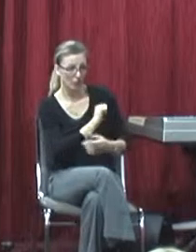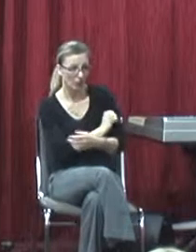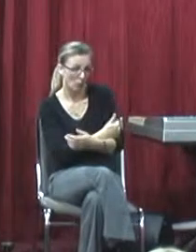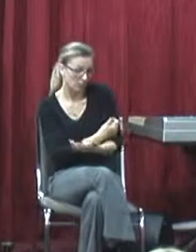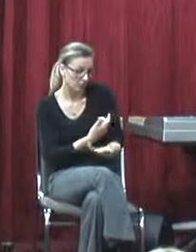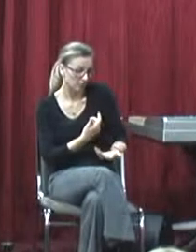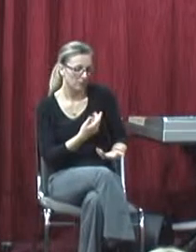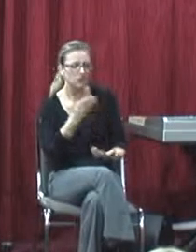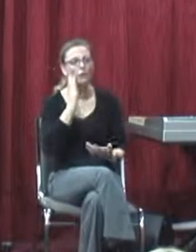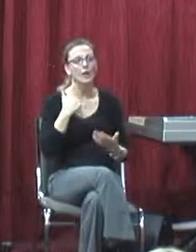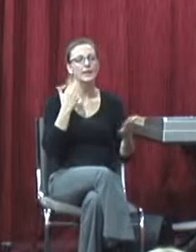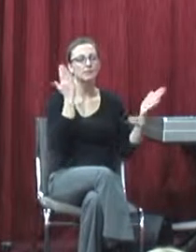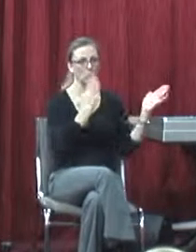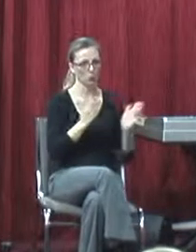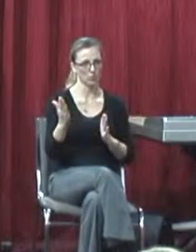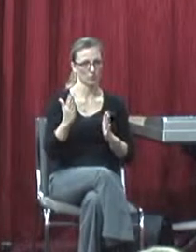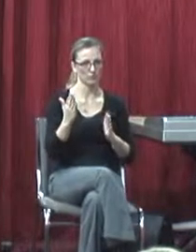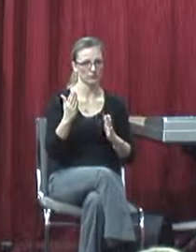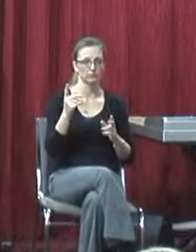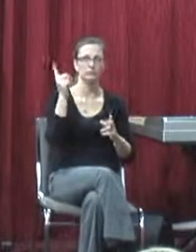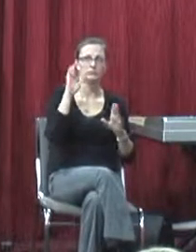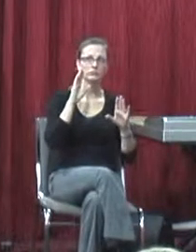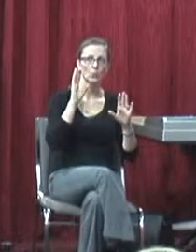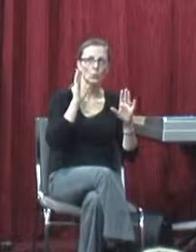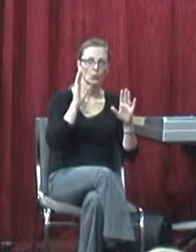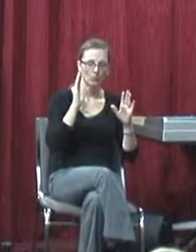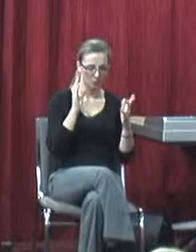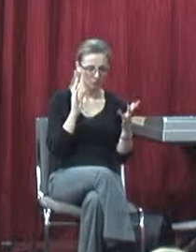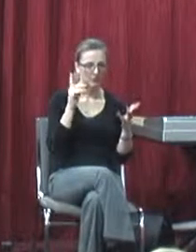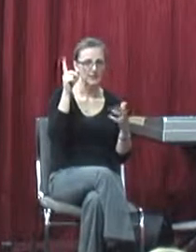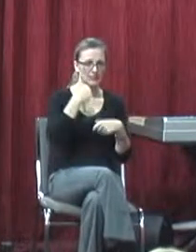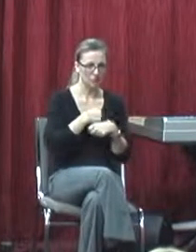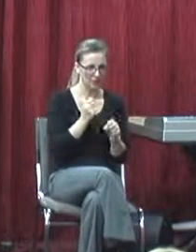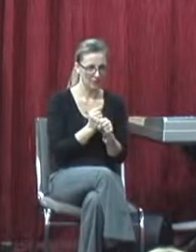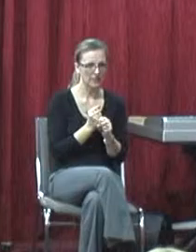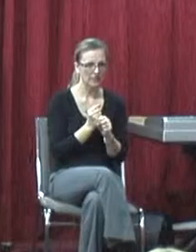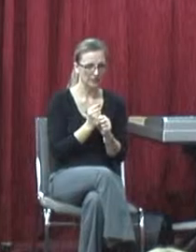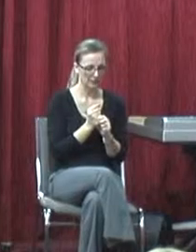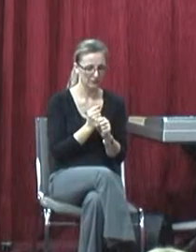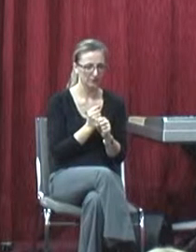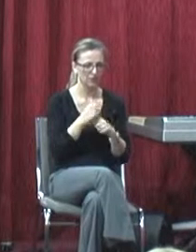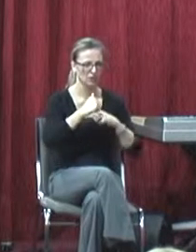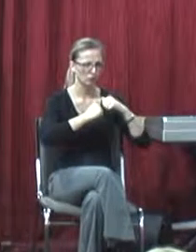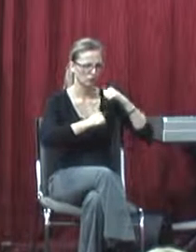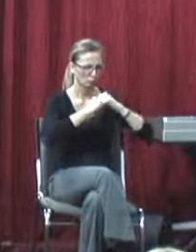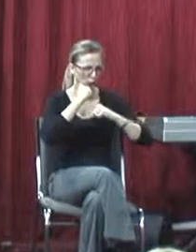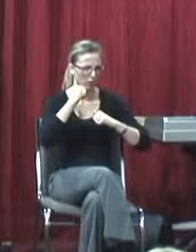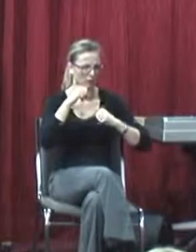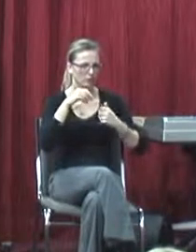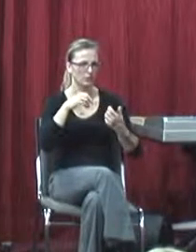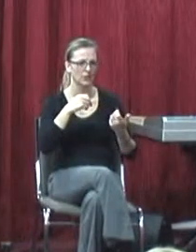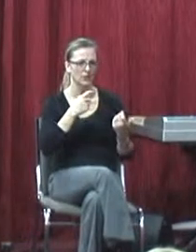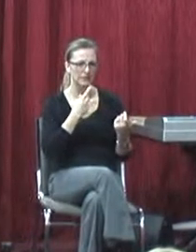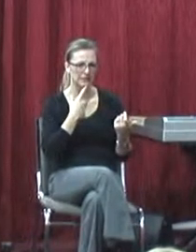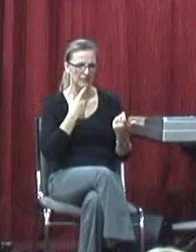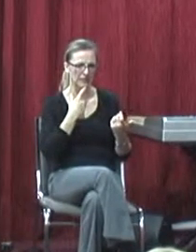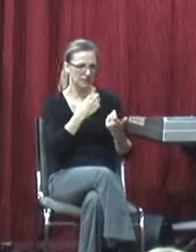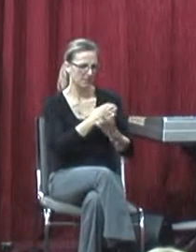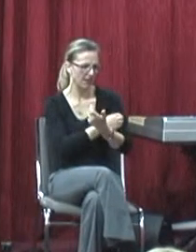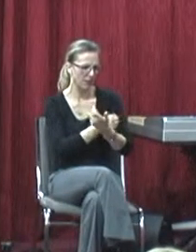So God is a God of order and organization, and he creates an organizational structure, and he says the power